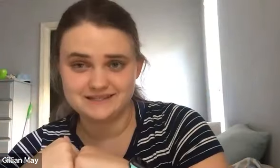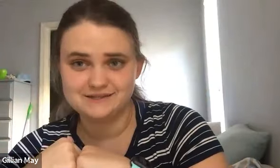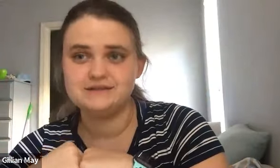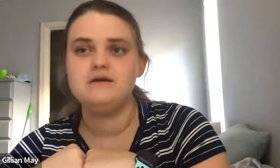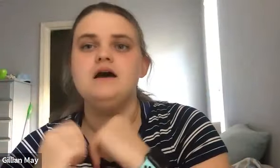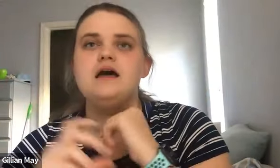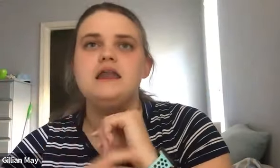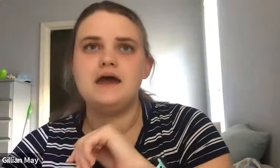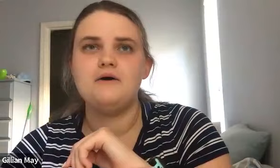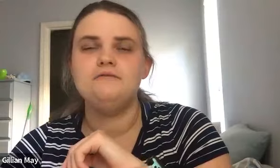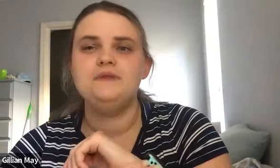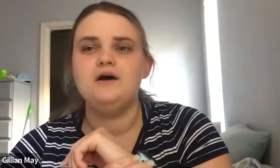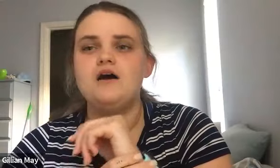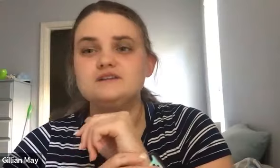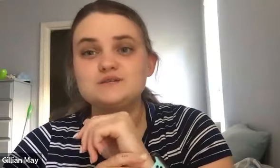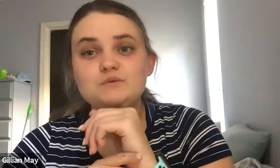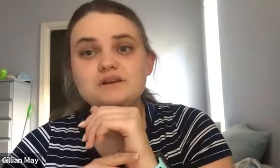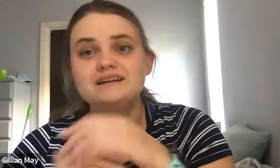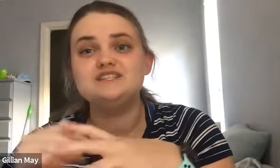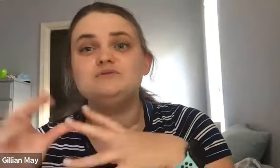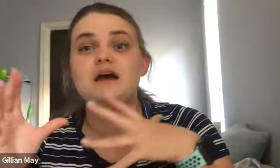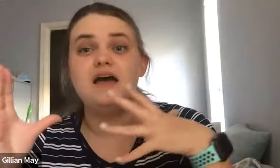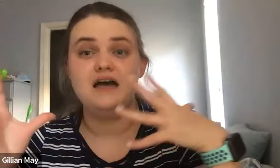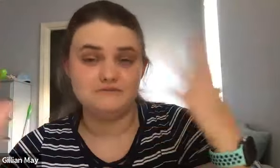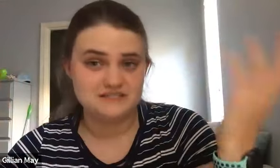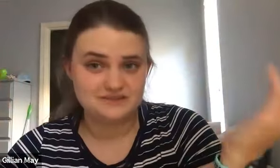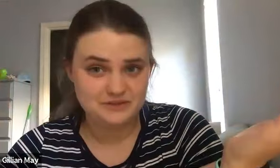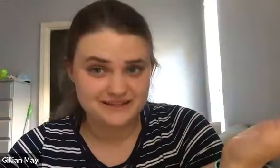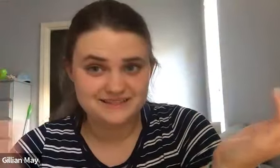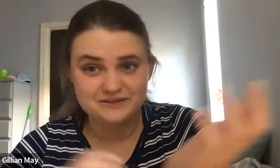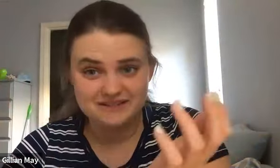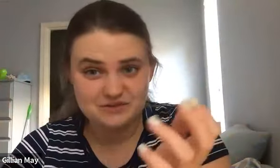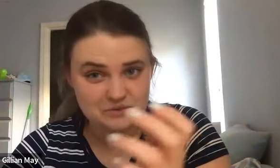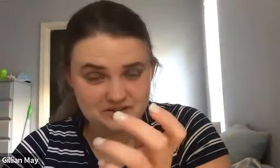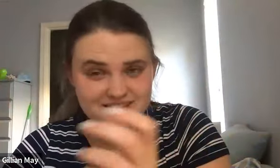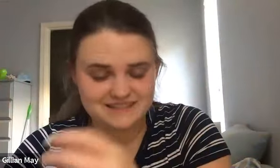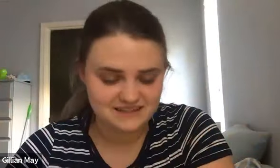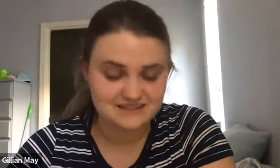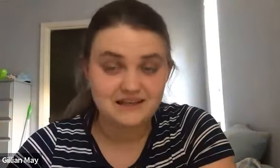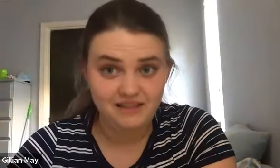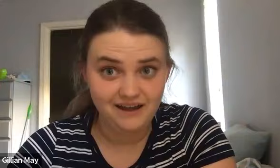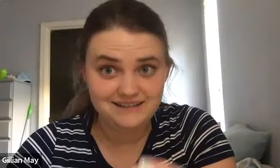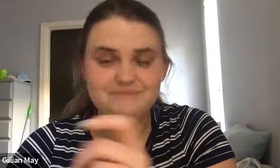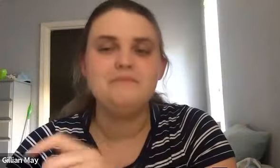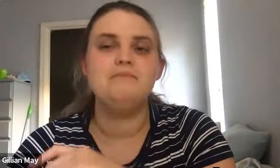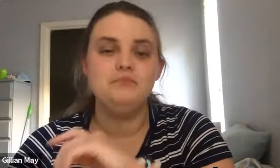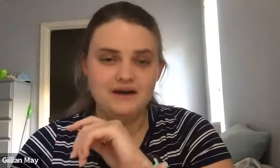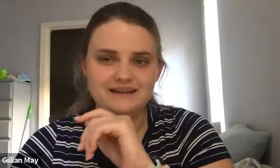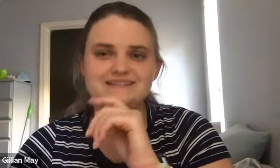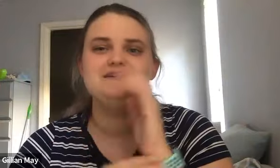places. Now, obviously we will not get to every single place there is in the world because that's a lot, but